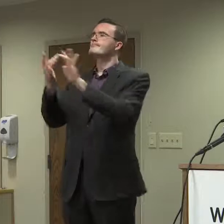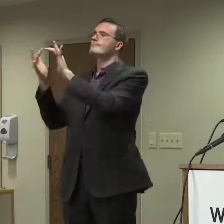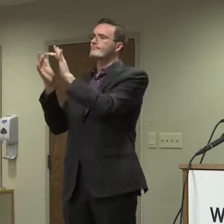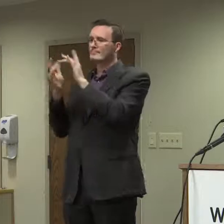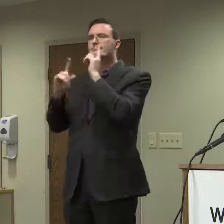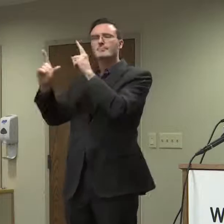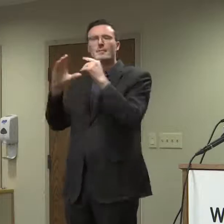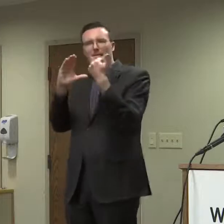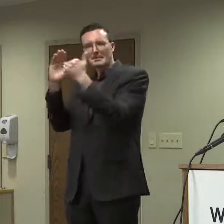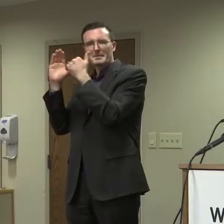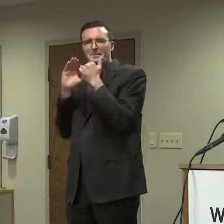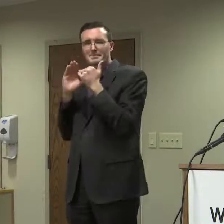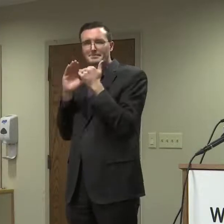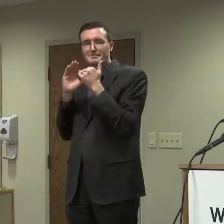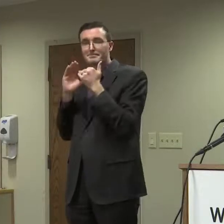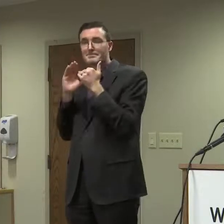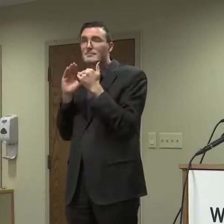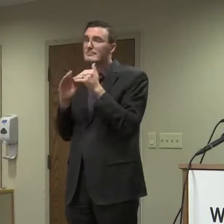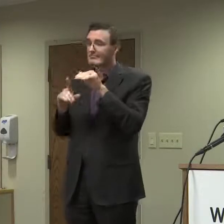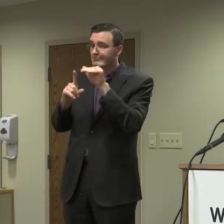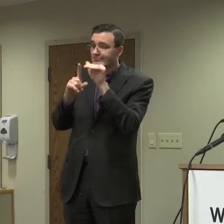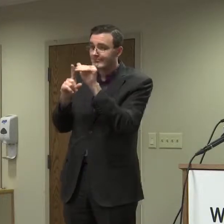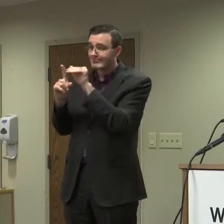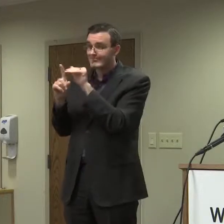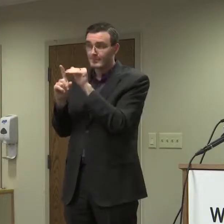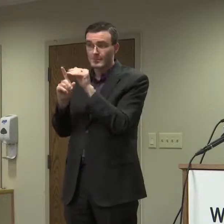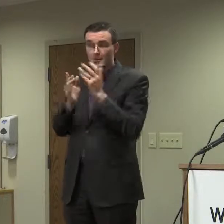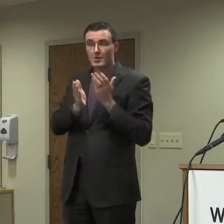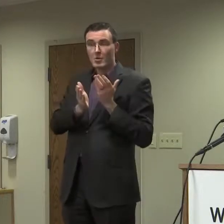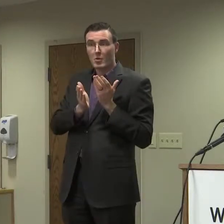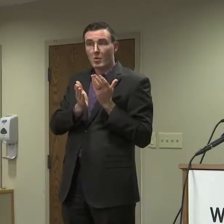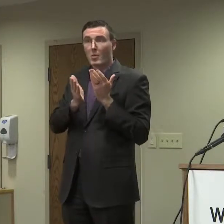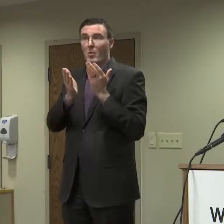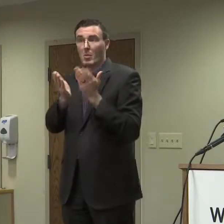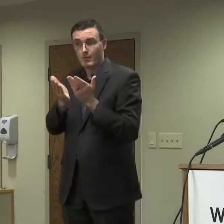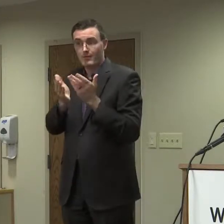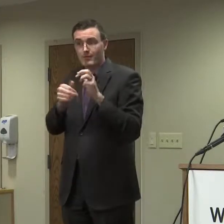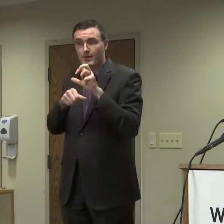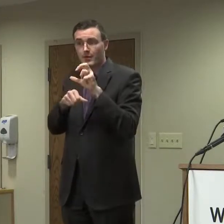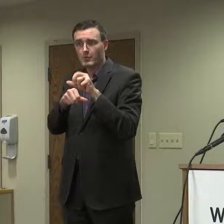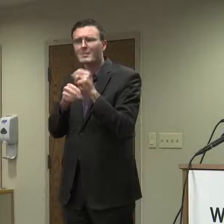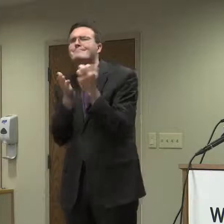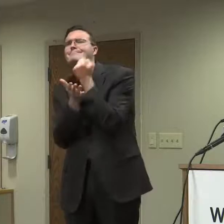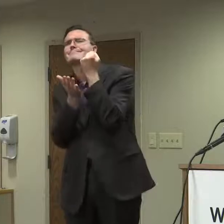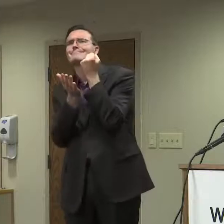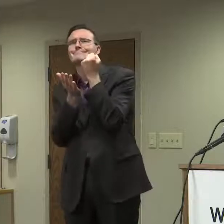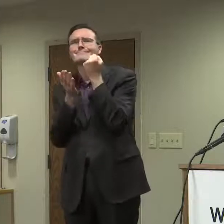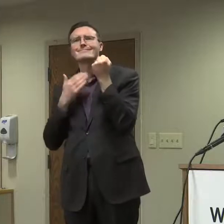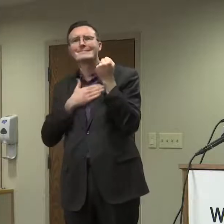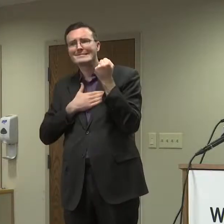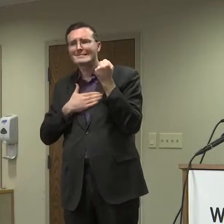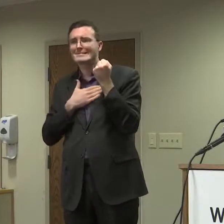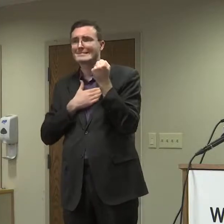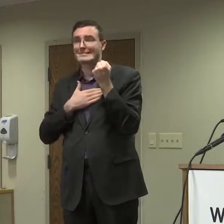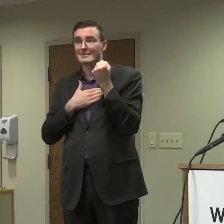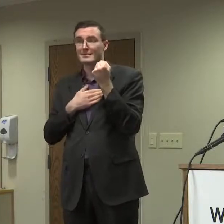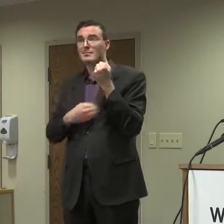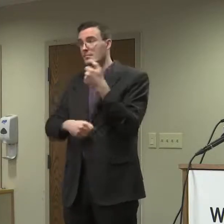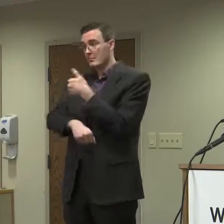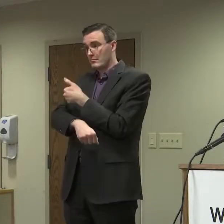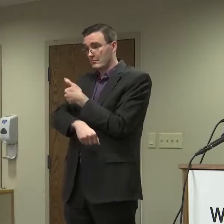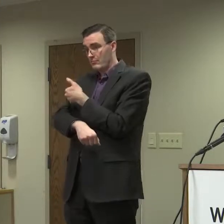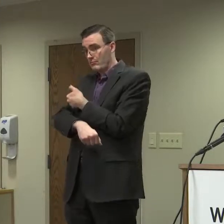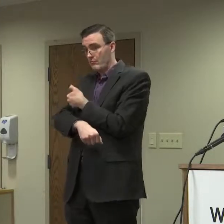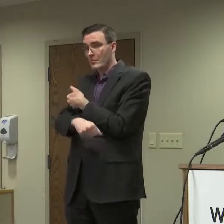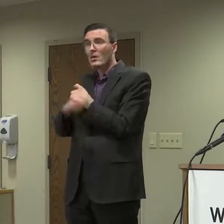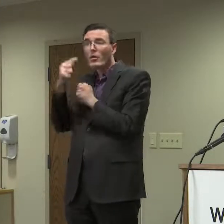want to remind the public, get vaccinated at the first available opportunity and keep your appointment. That vaccine dose has been reserved for